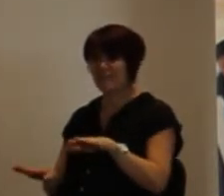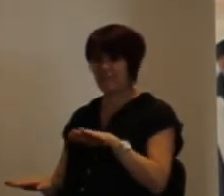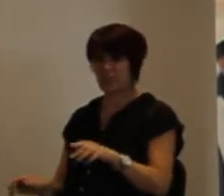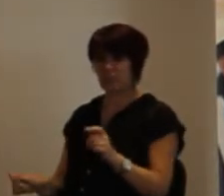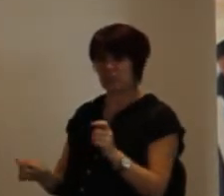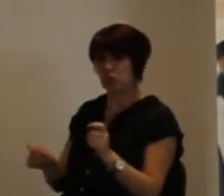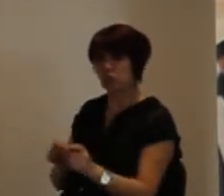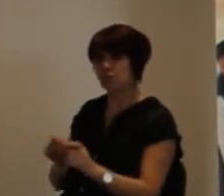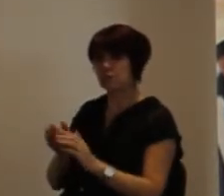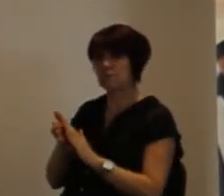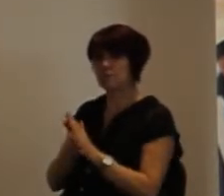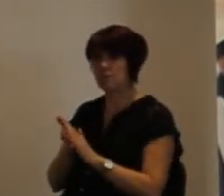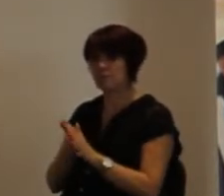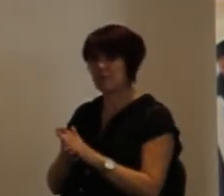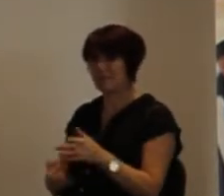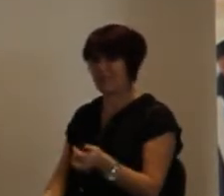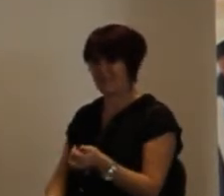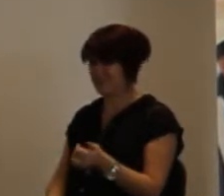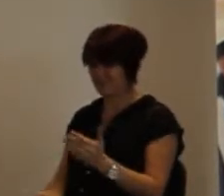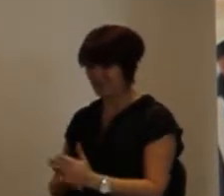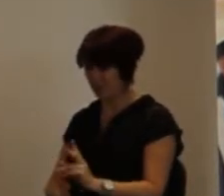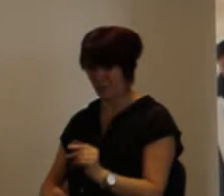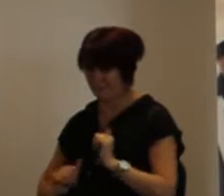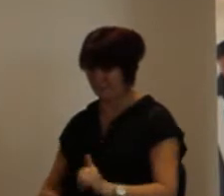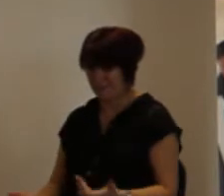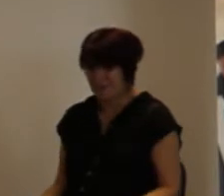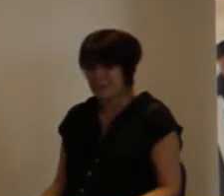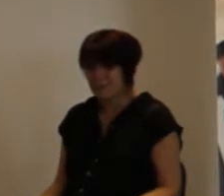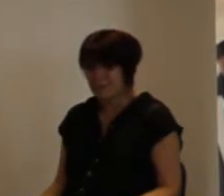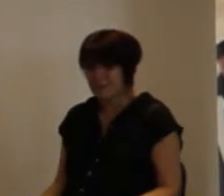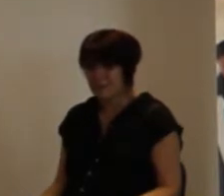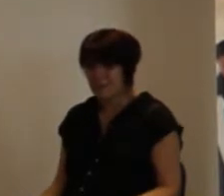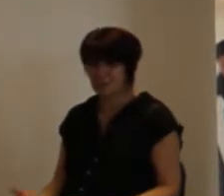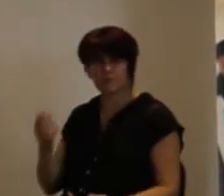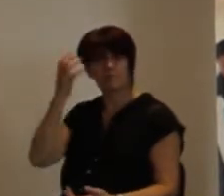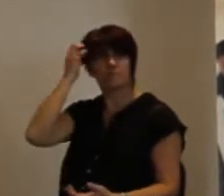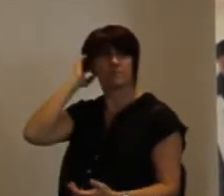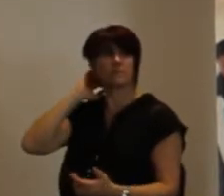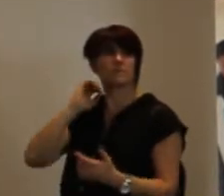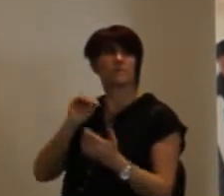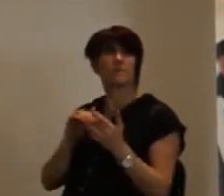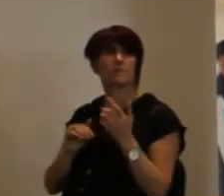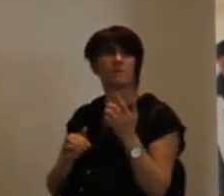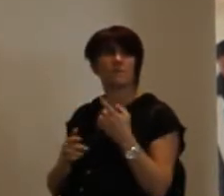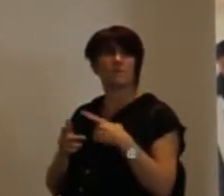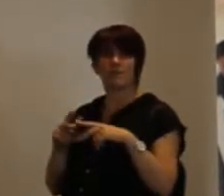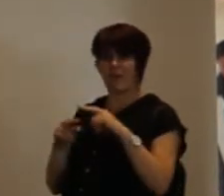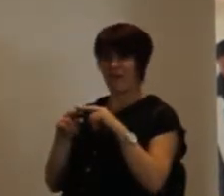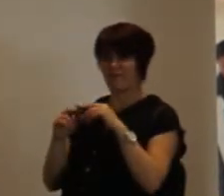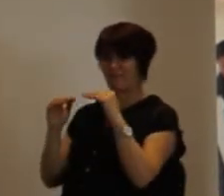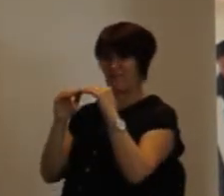undermine criteria? Are they if they can't do it, is it a medical fitness issue? We've mentioned the level. Will a suitable level be